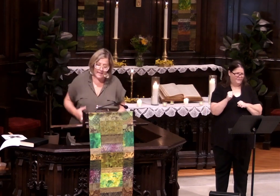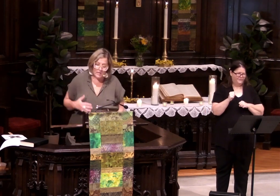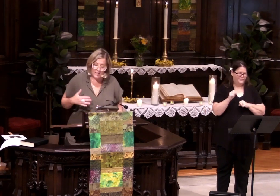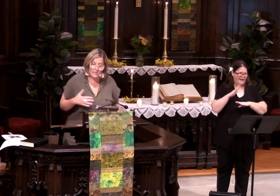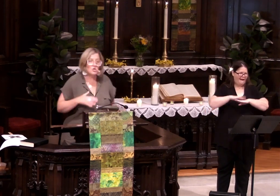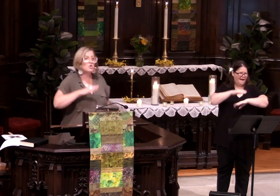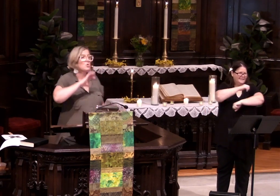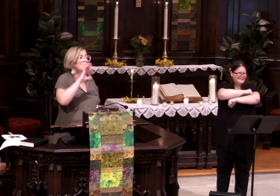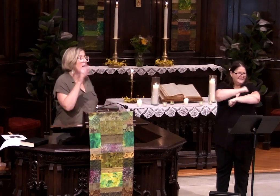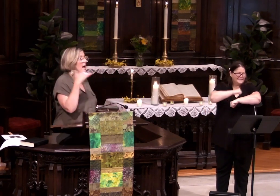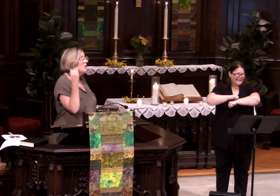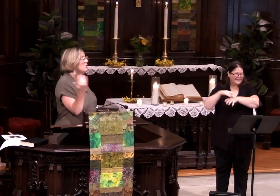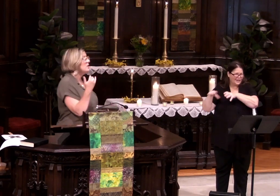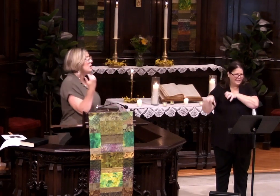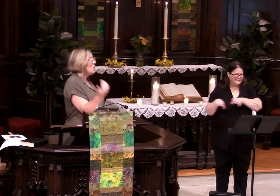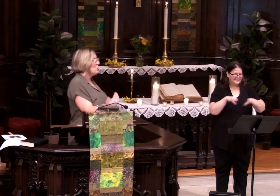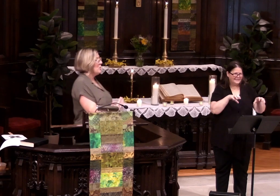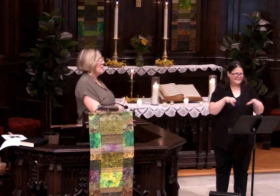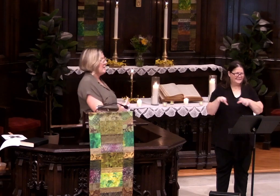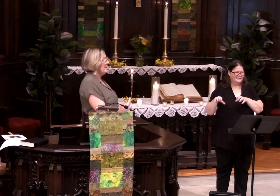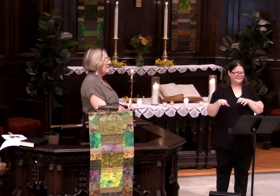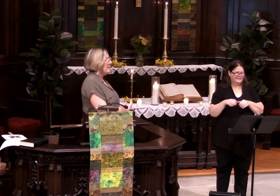on stage. And